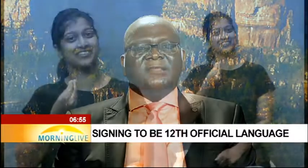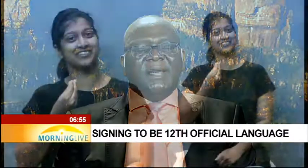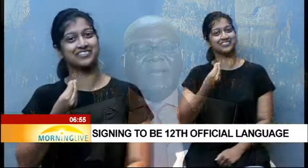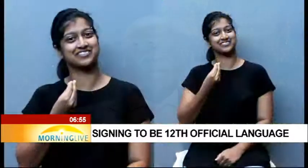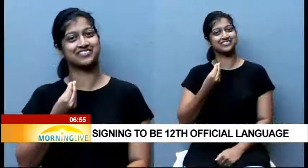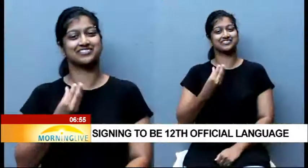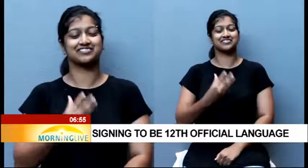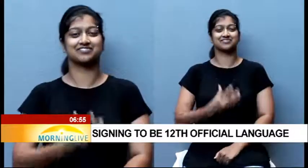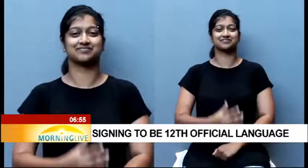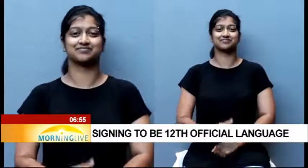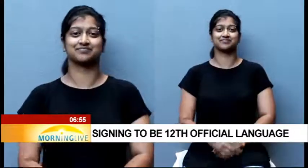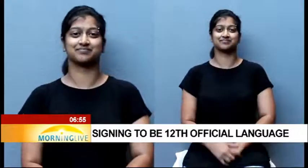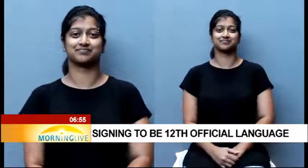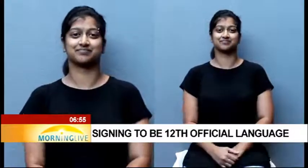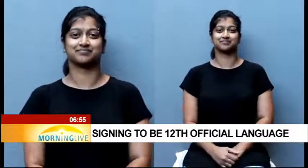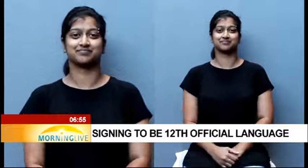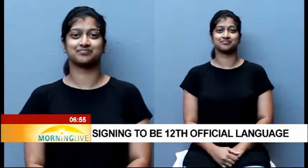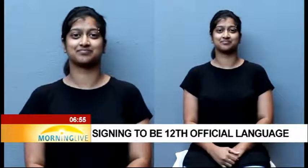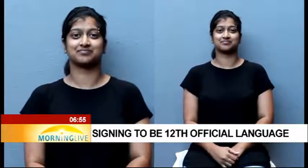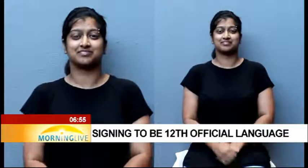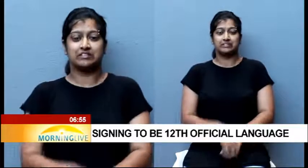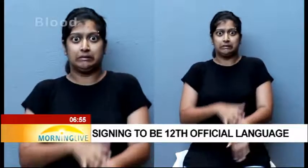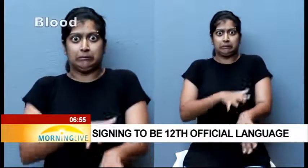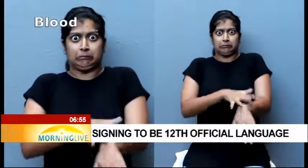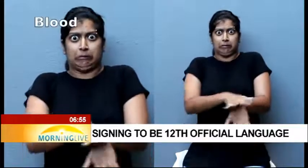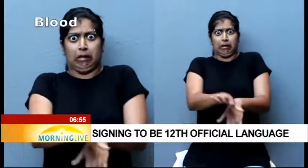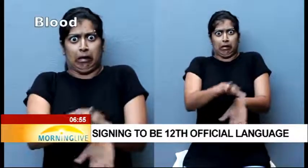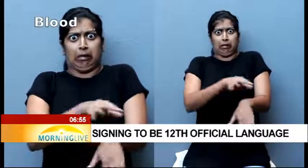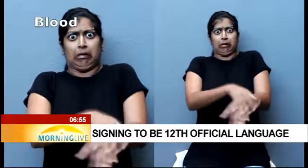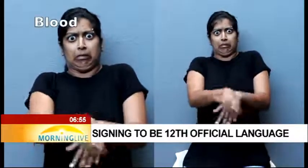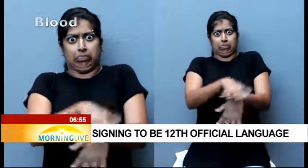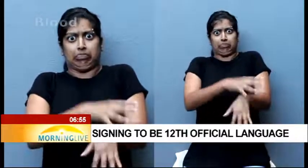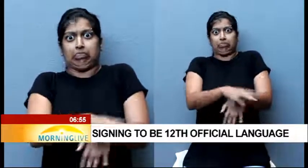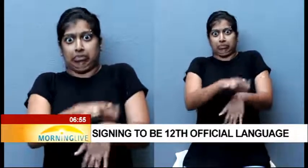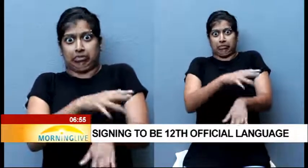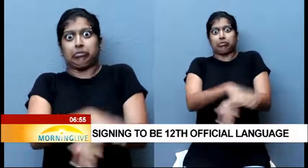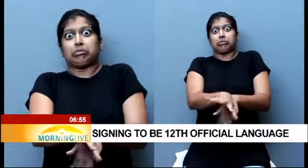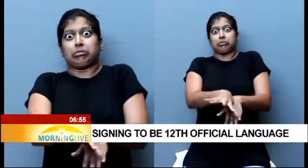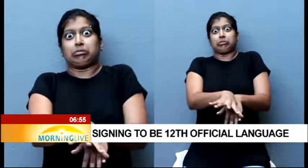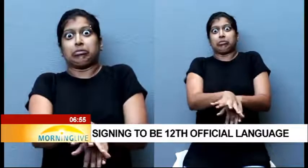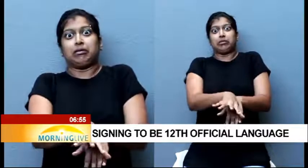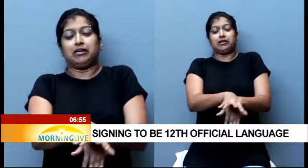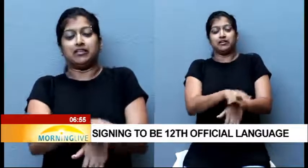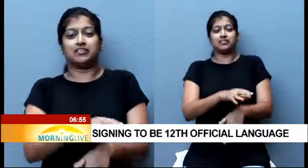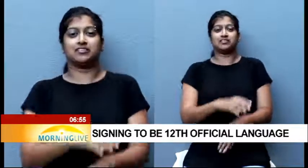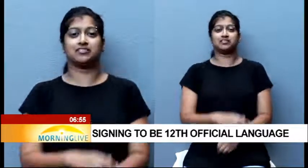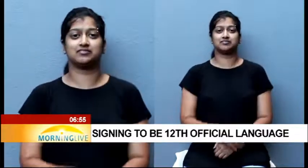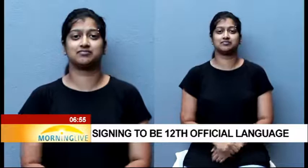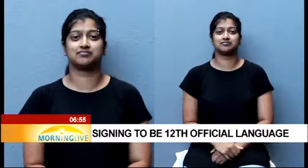African signing would be the one that is called South African Sign Language. So when you go on an international platform, you'll probably be able to up the